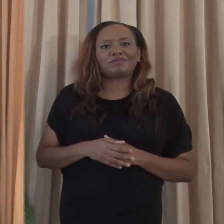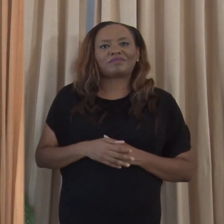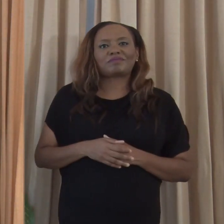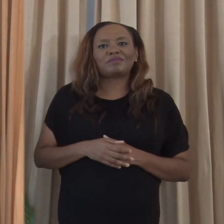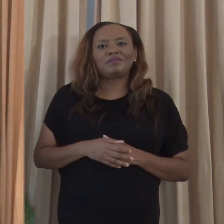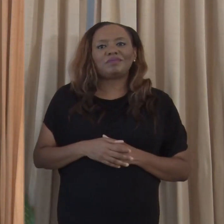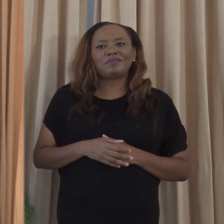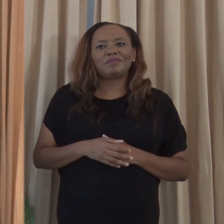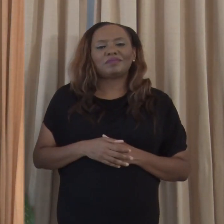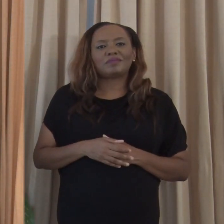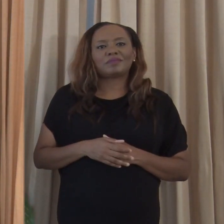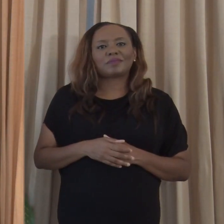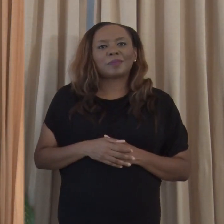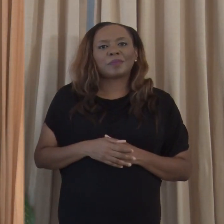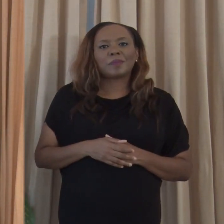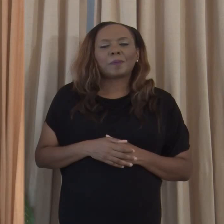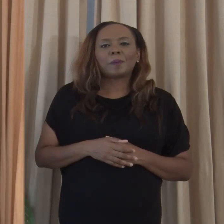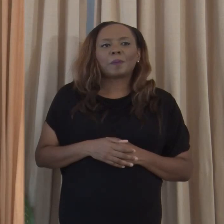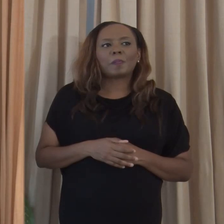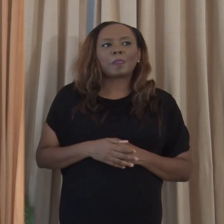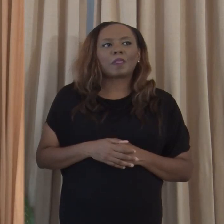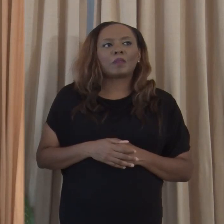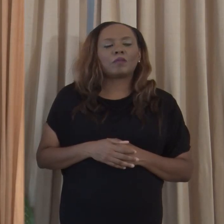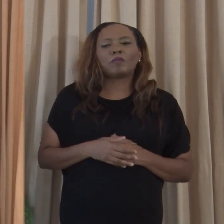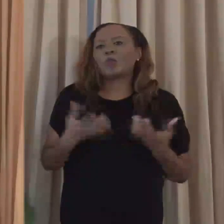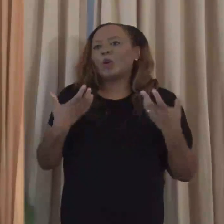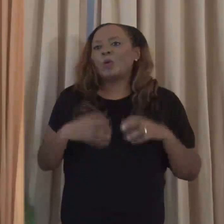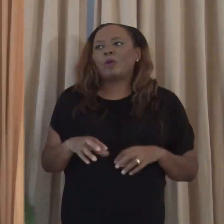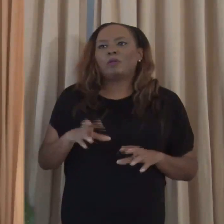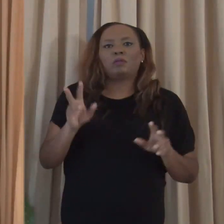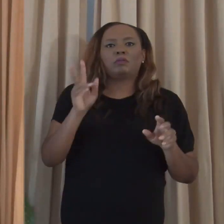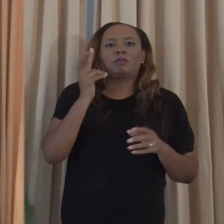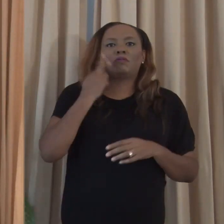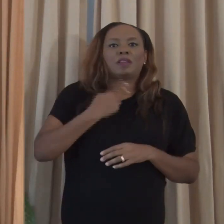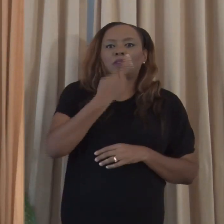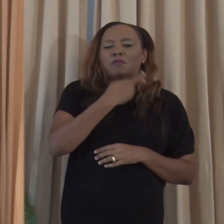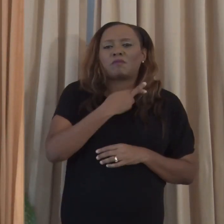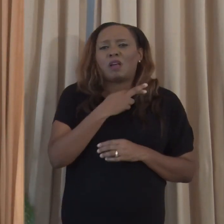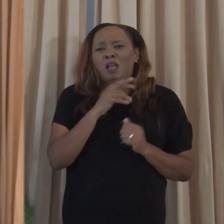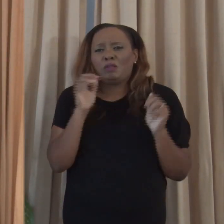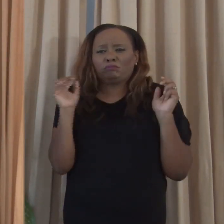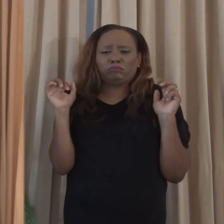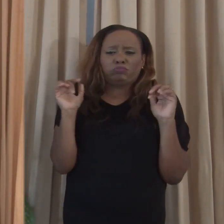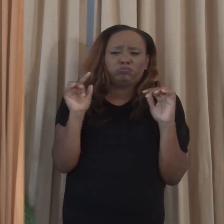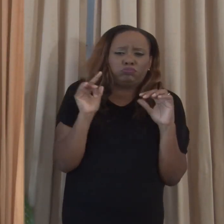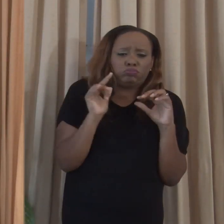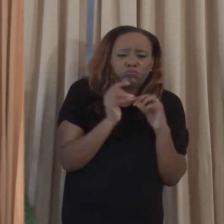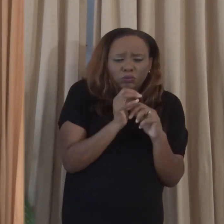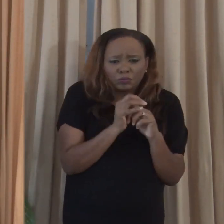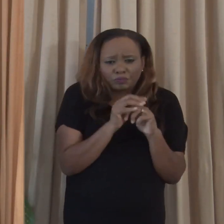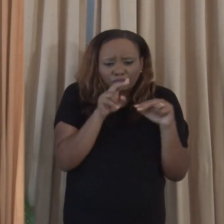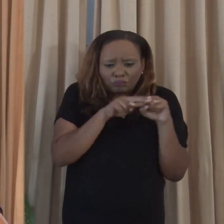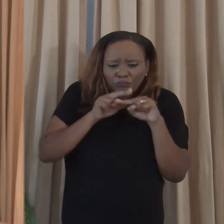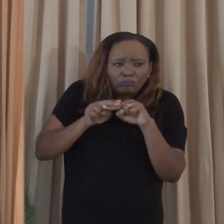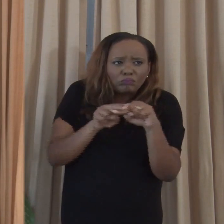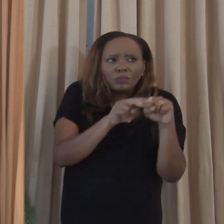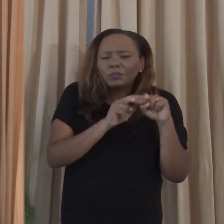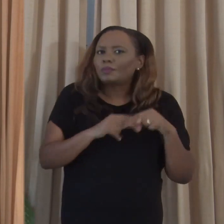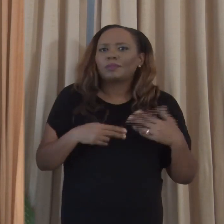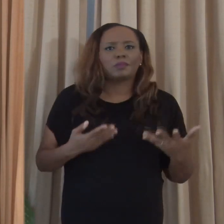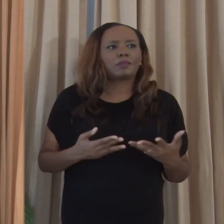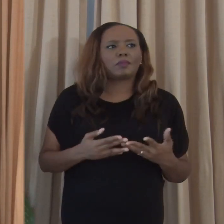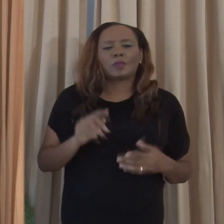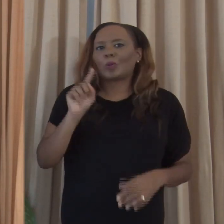to have restaurants packed to capacity with people because, you know, we have come to the point where we don't want more than